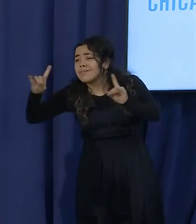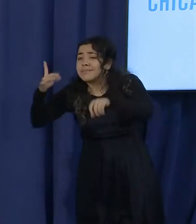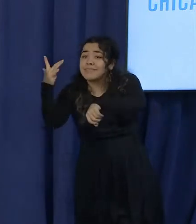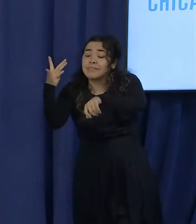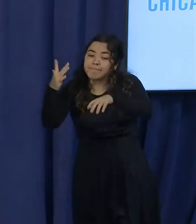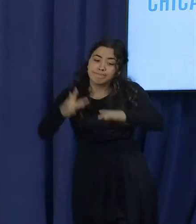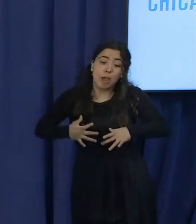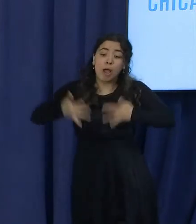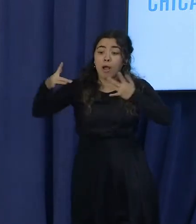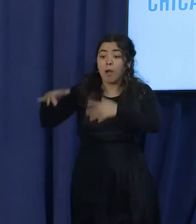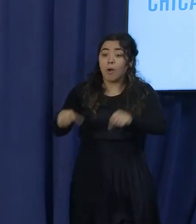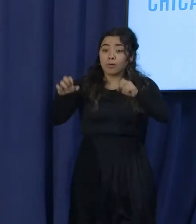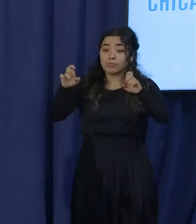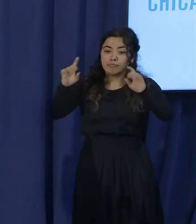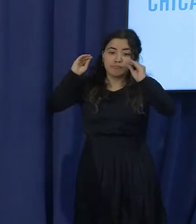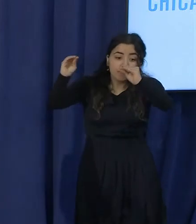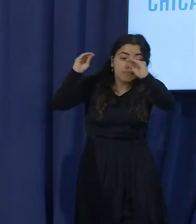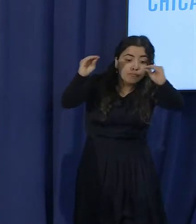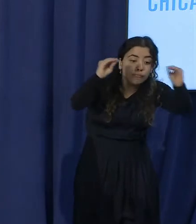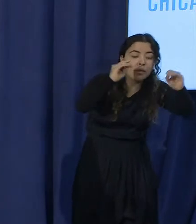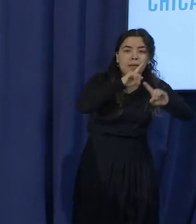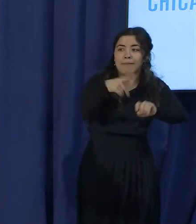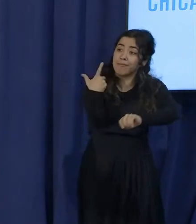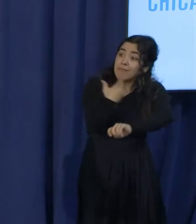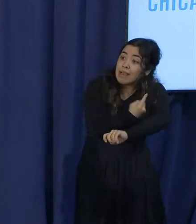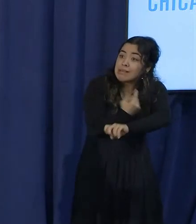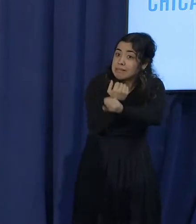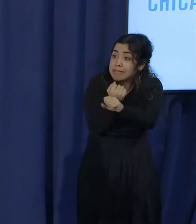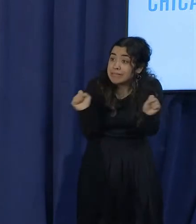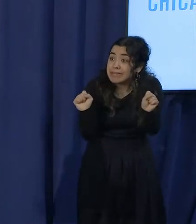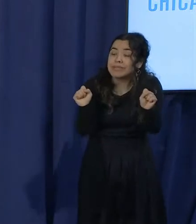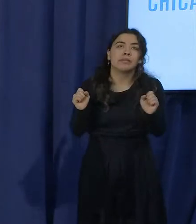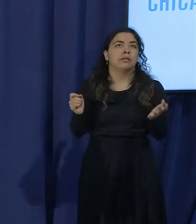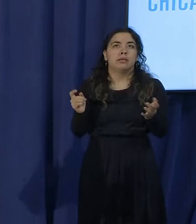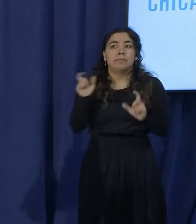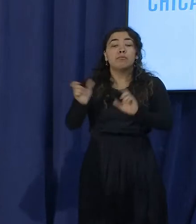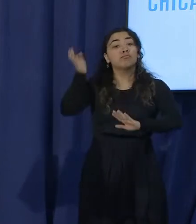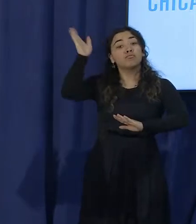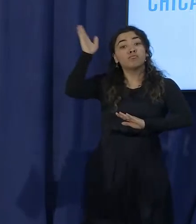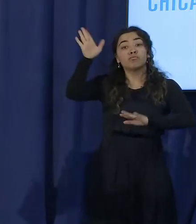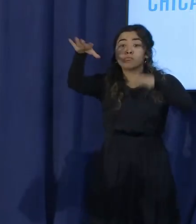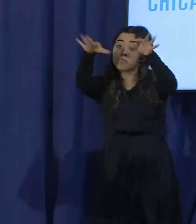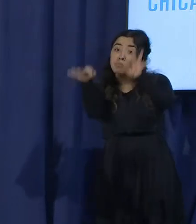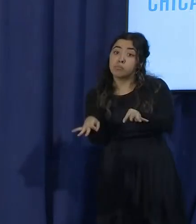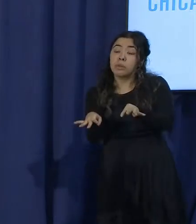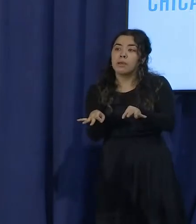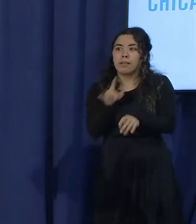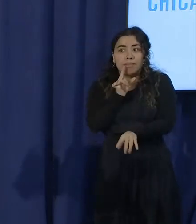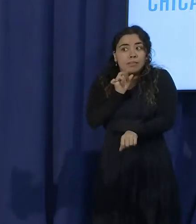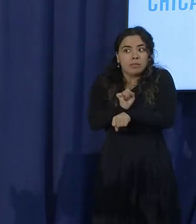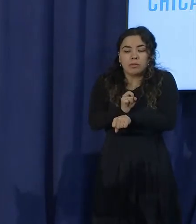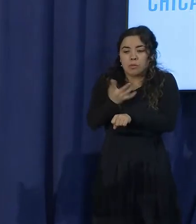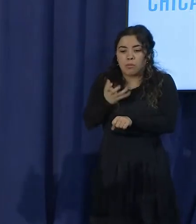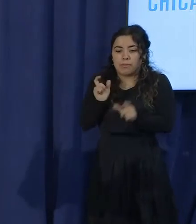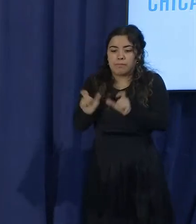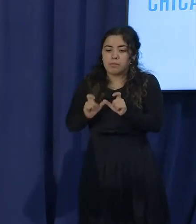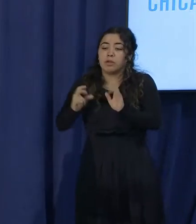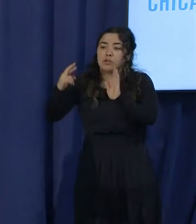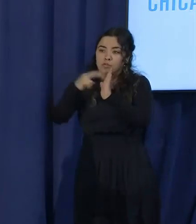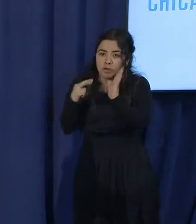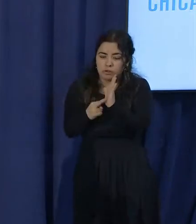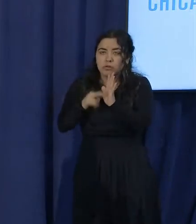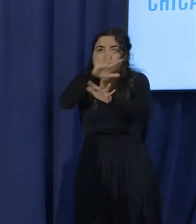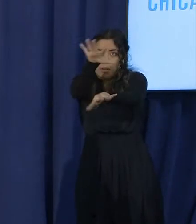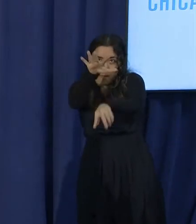are the people who are spokespeople, but then to literally do some registering and dedicate vaccine closed pods